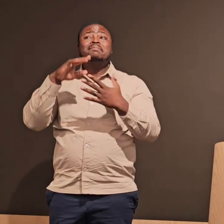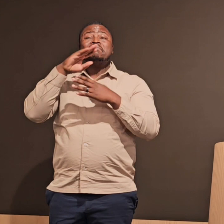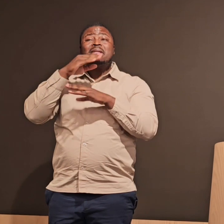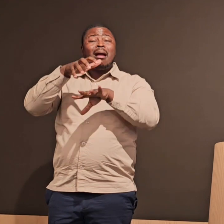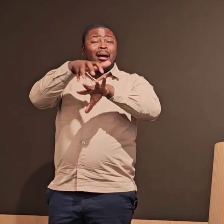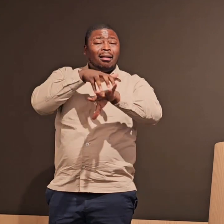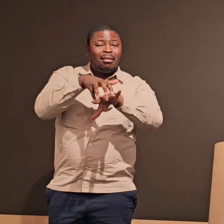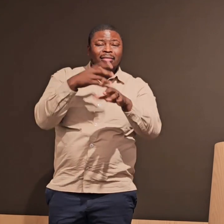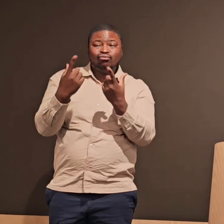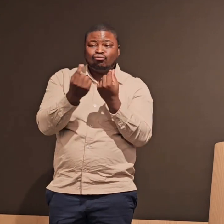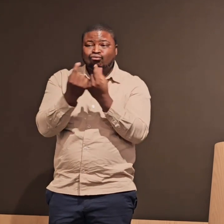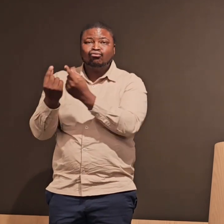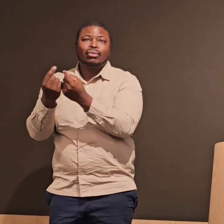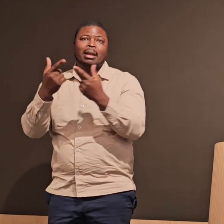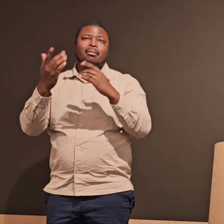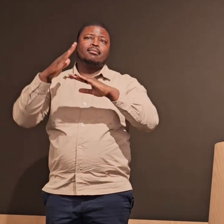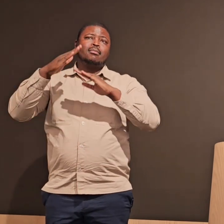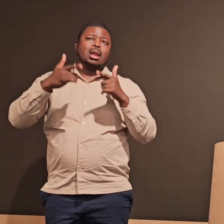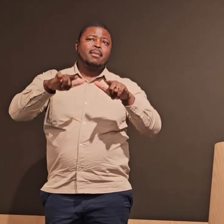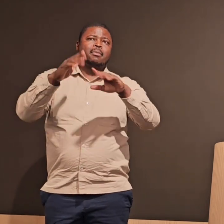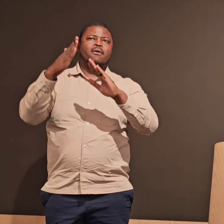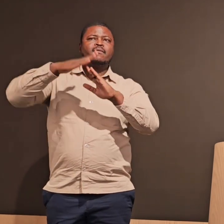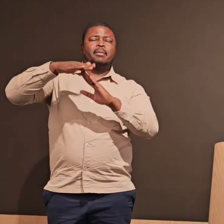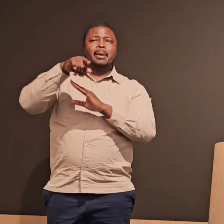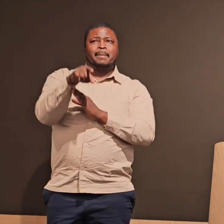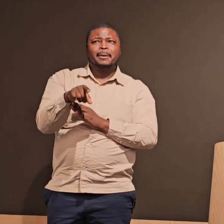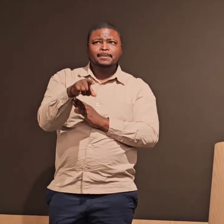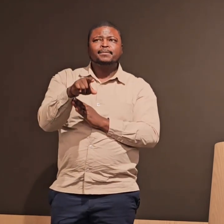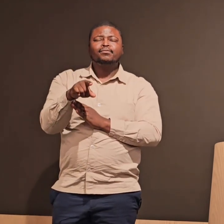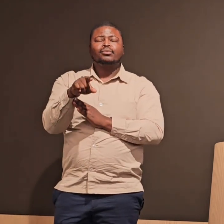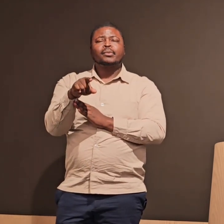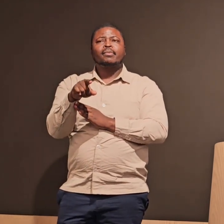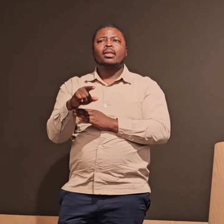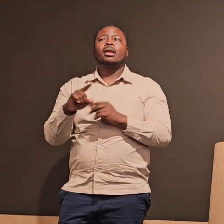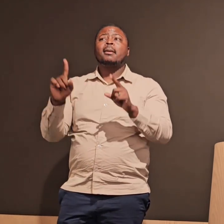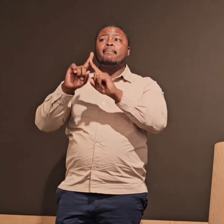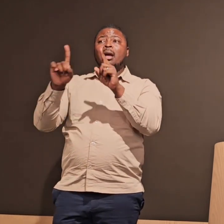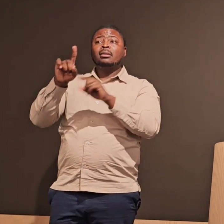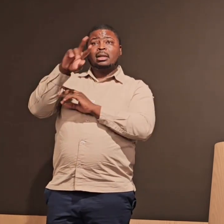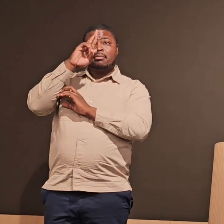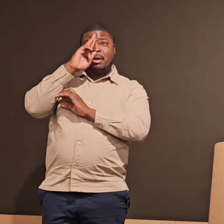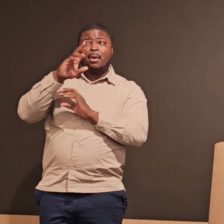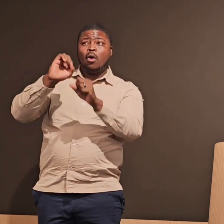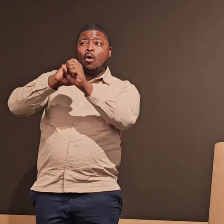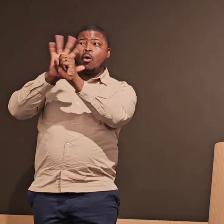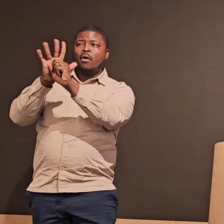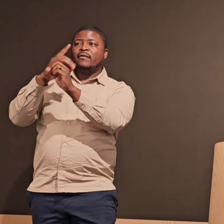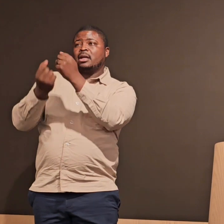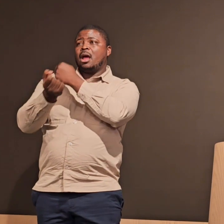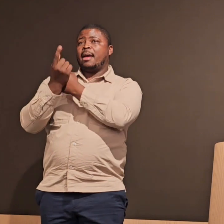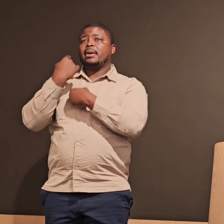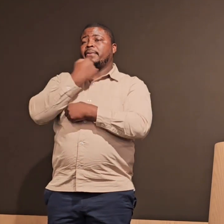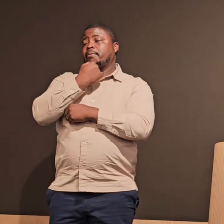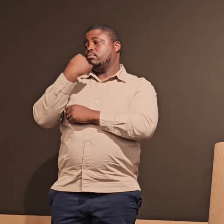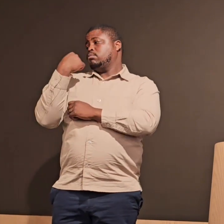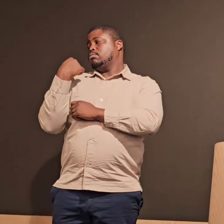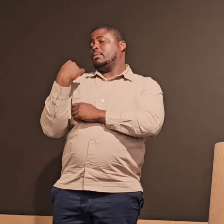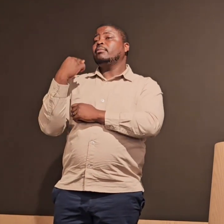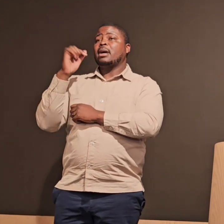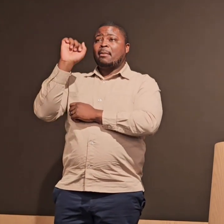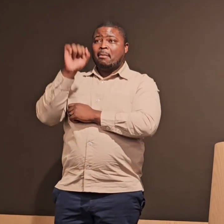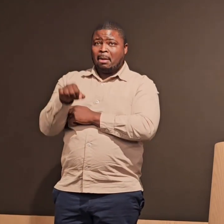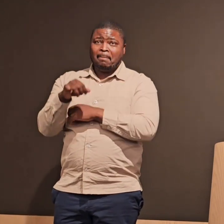also due to the challenges that we were just coming out of as far as COVID-19 was also concerned. And then